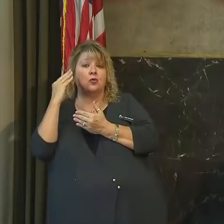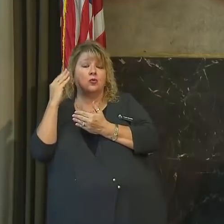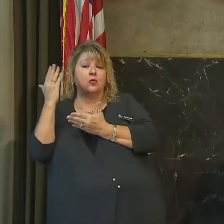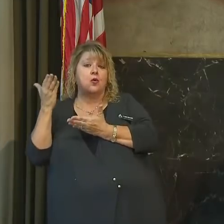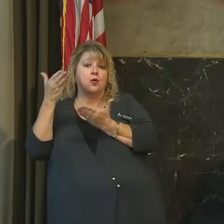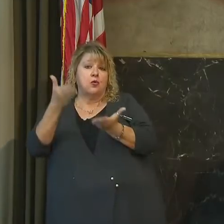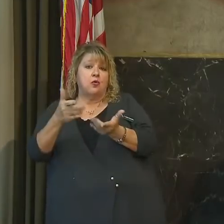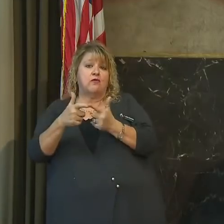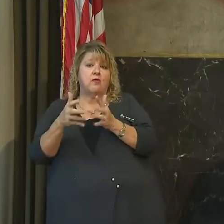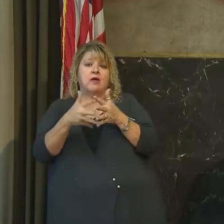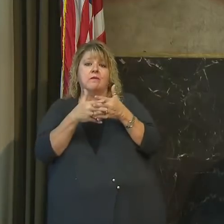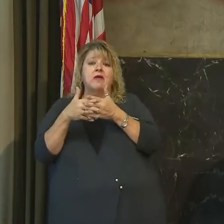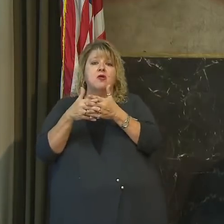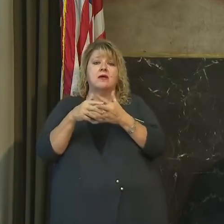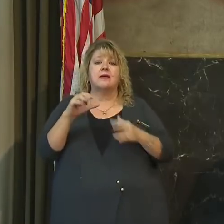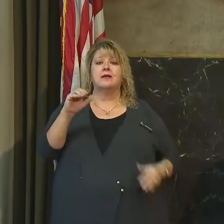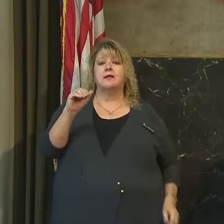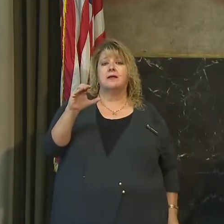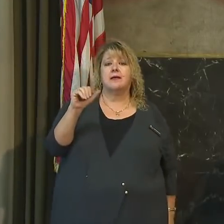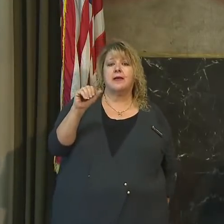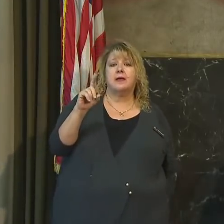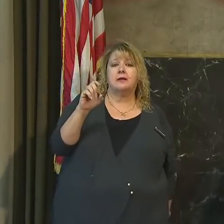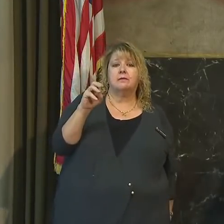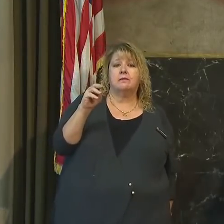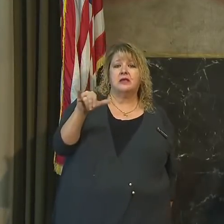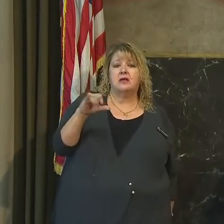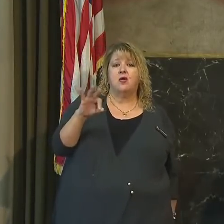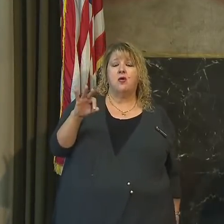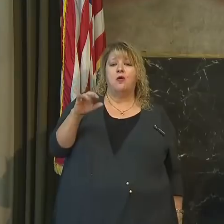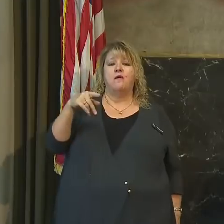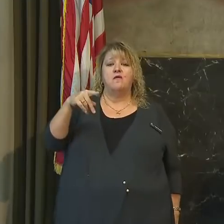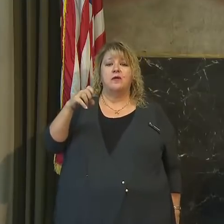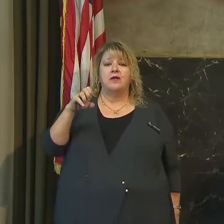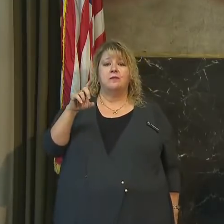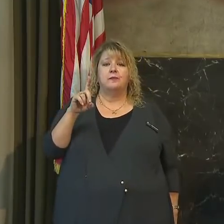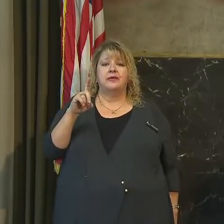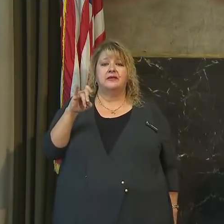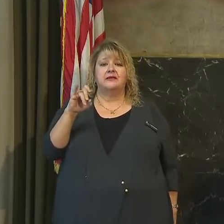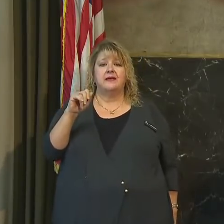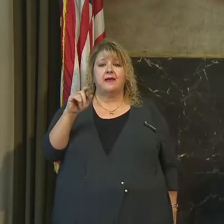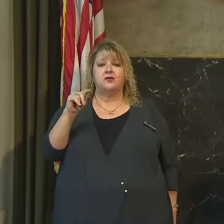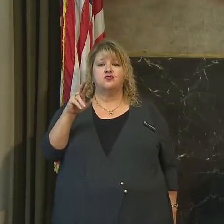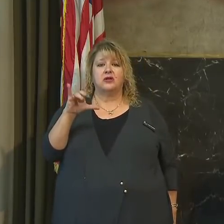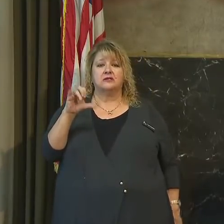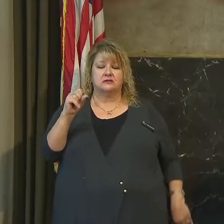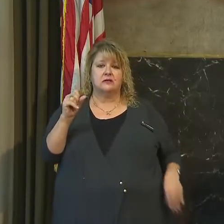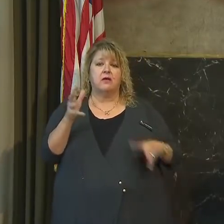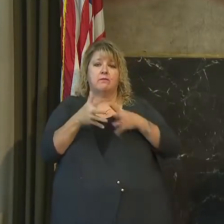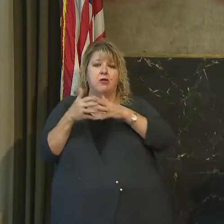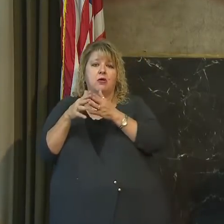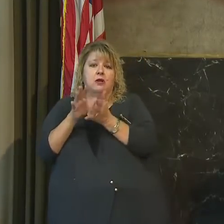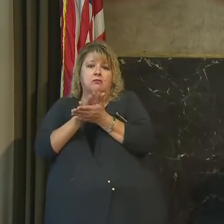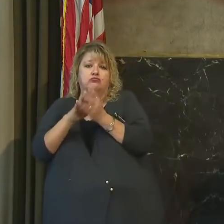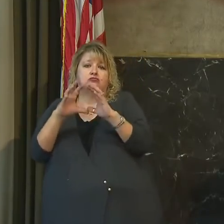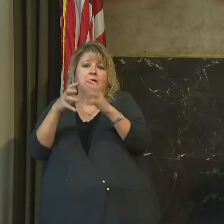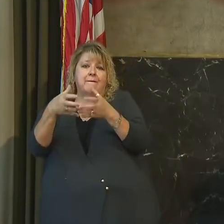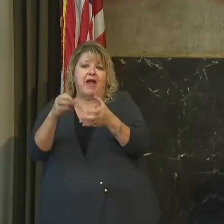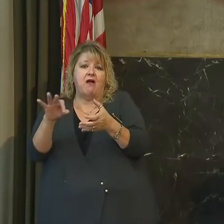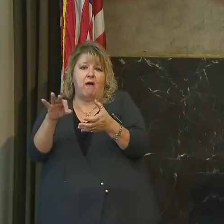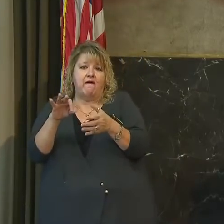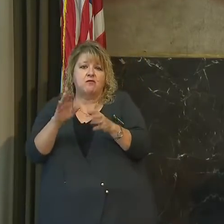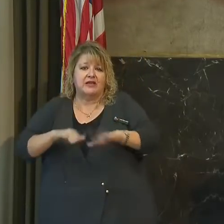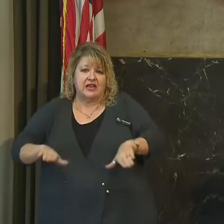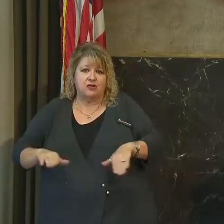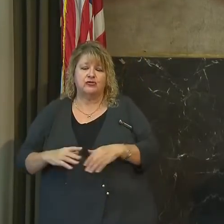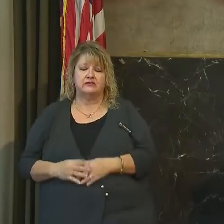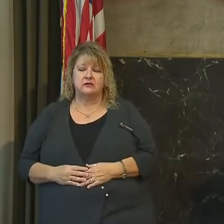coming from the American Academy of Pediatrics. We are working with our school systems every single day. We're going to continue to watch and see what the